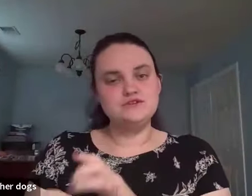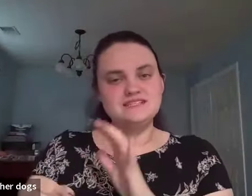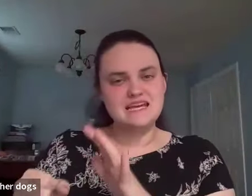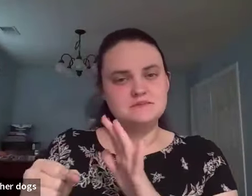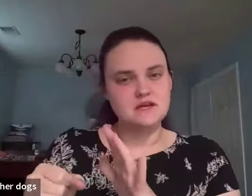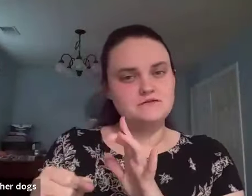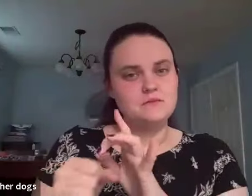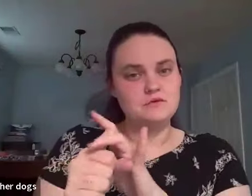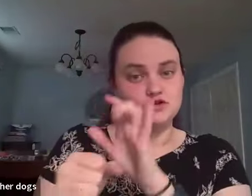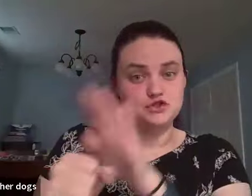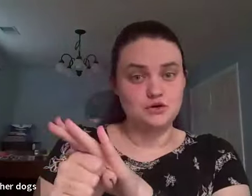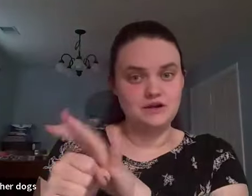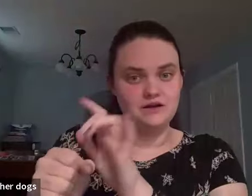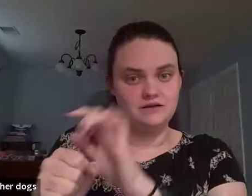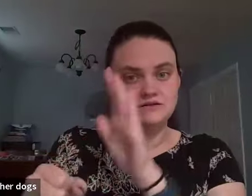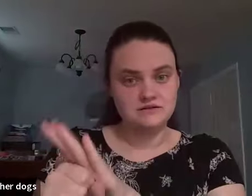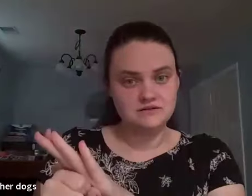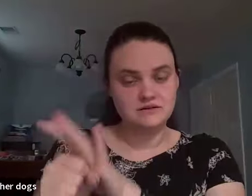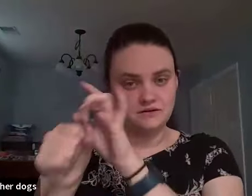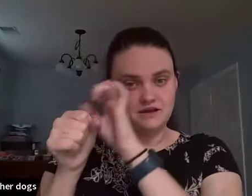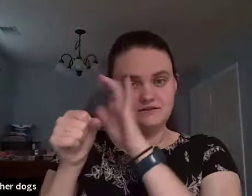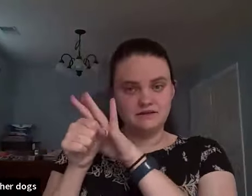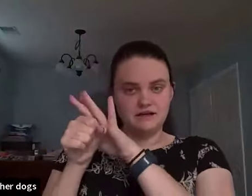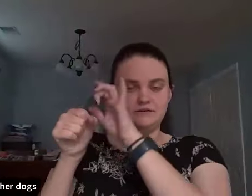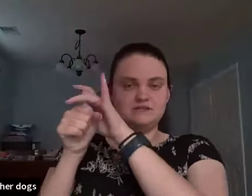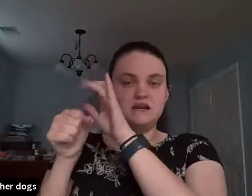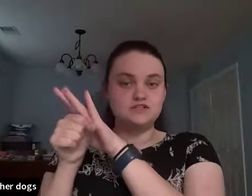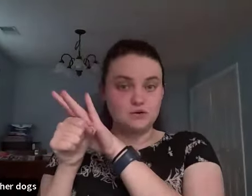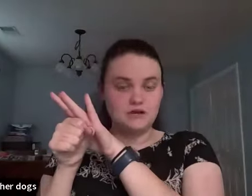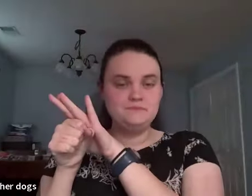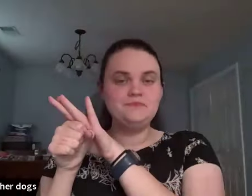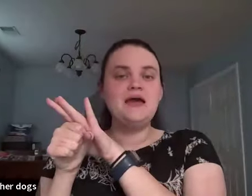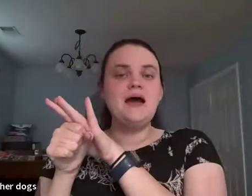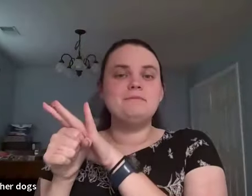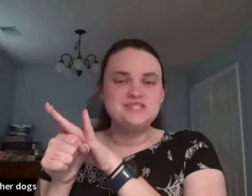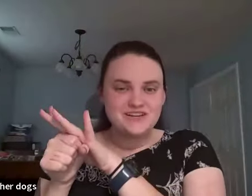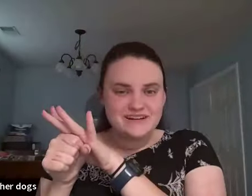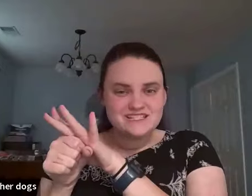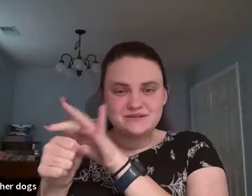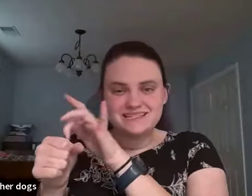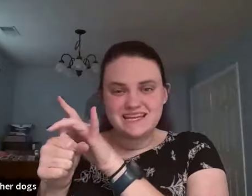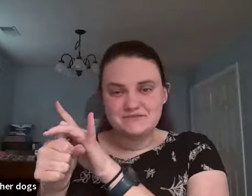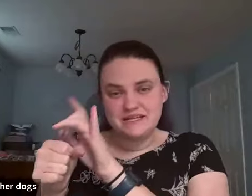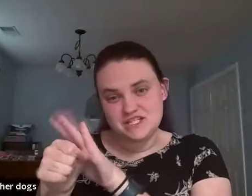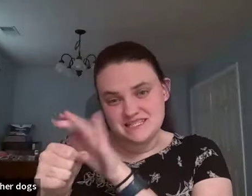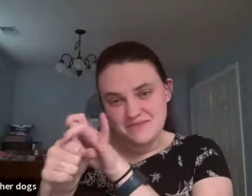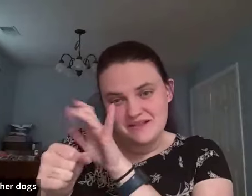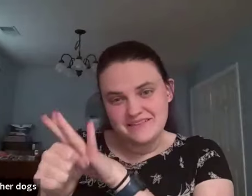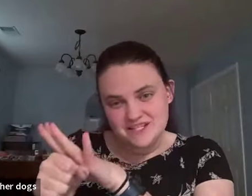do the same sign if you remember for soda. Okay, I'm gonna do this higher soda, but you're going to instead of being just small like this,